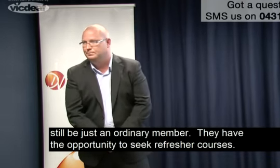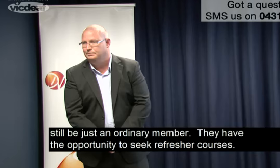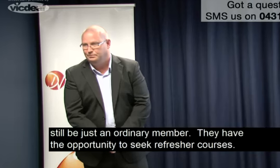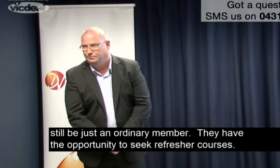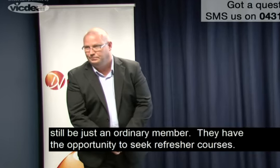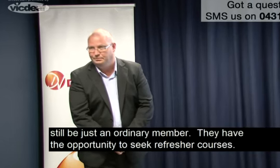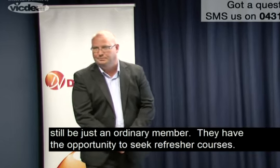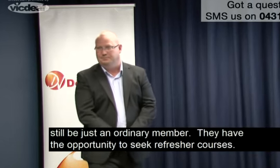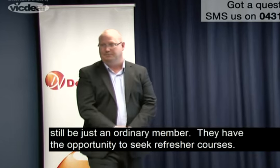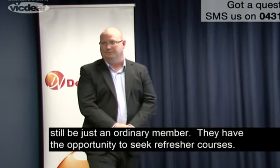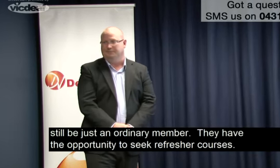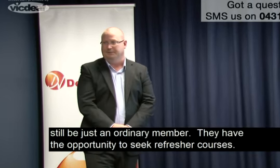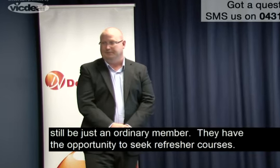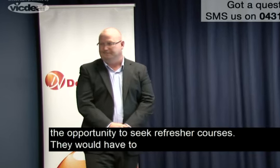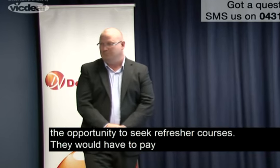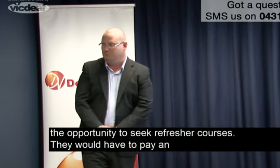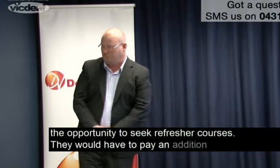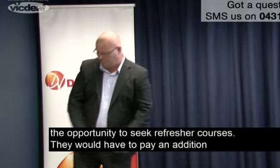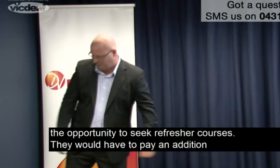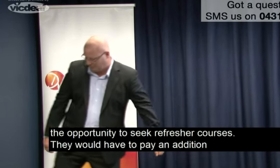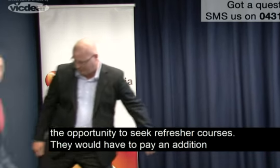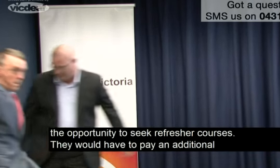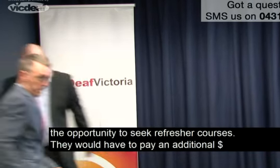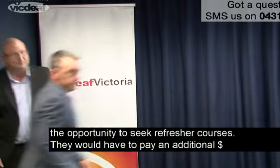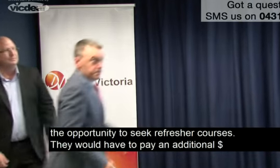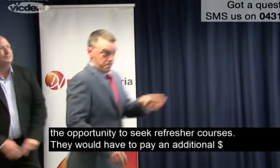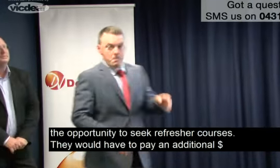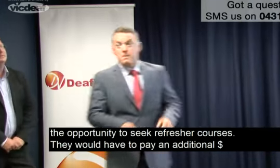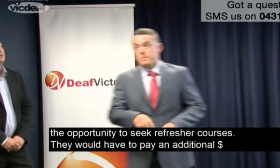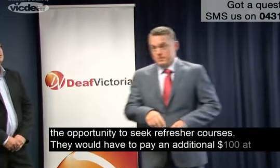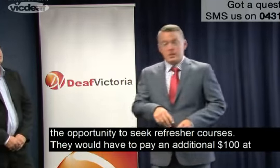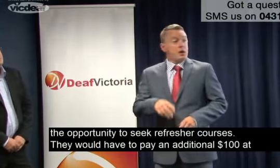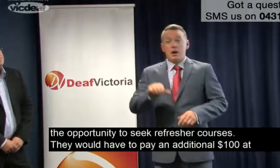the additional $100 at a further point in time to do that.